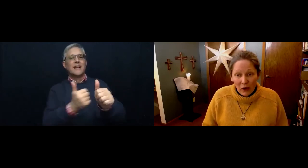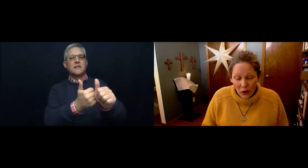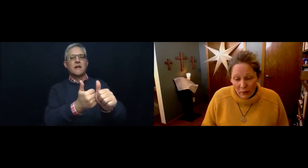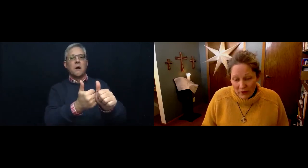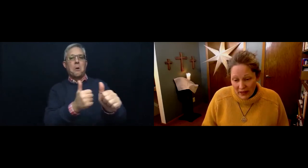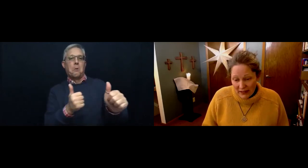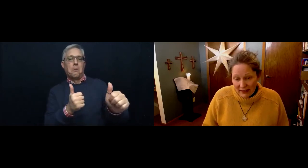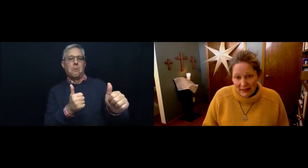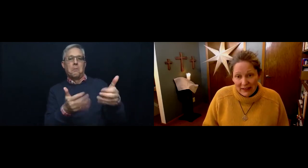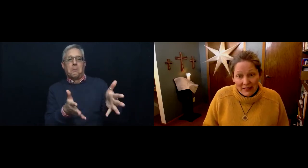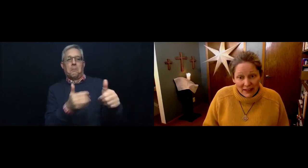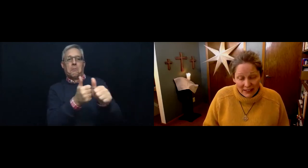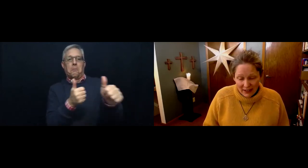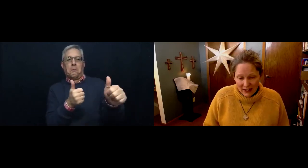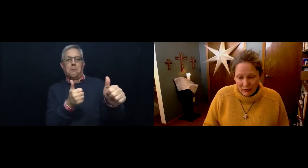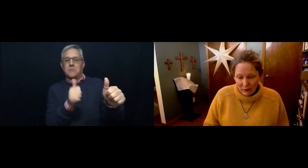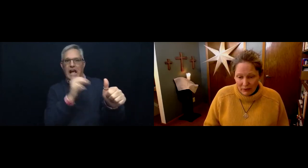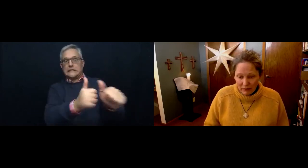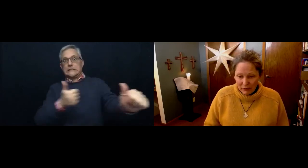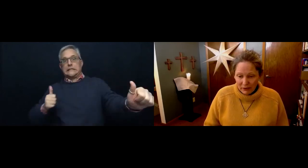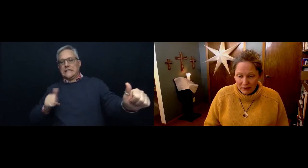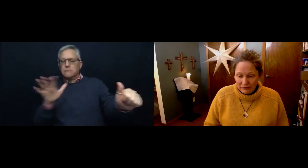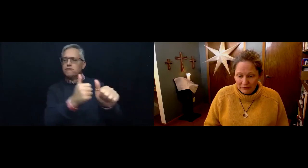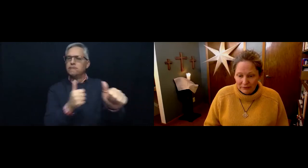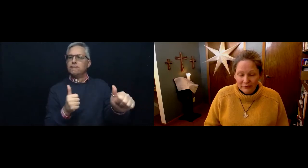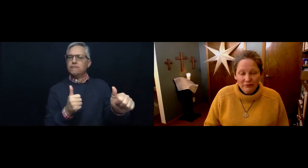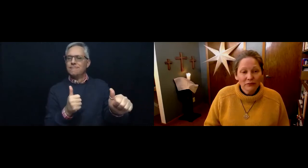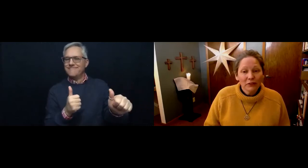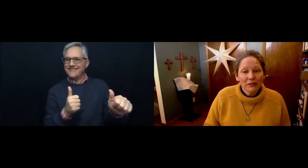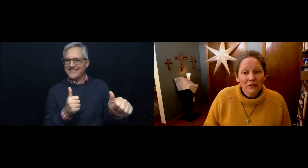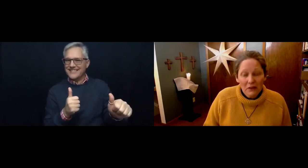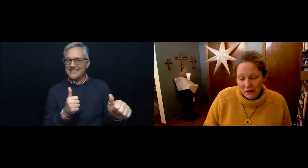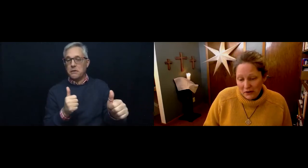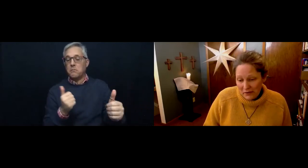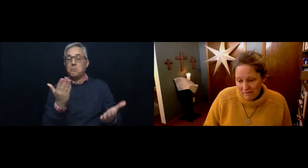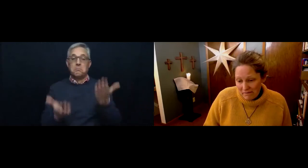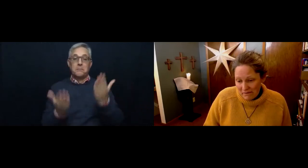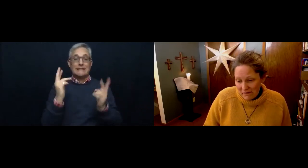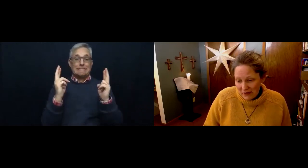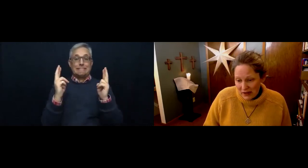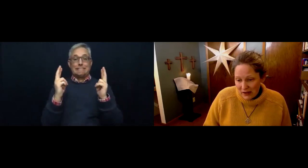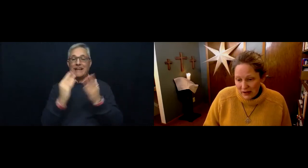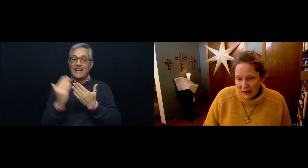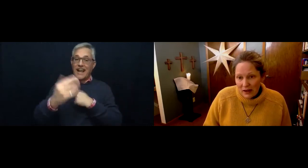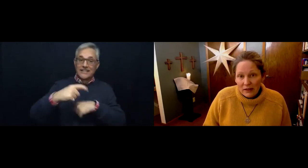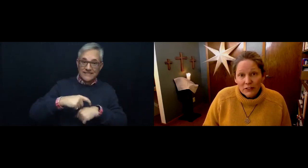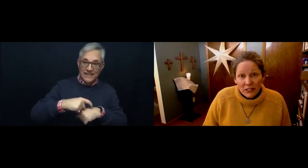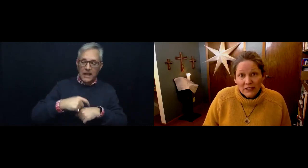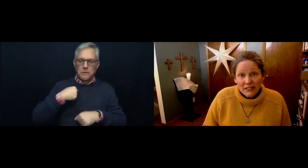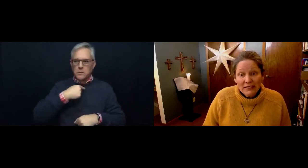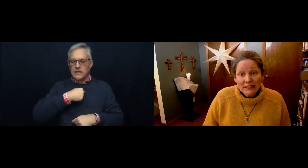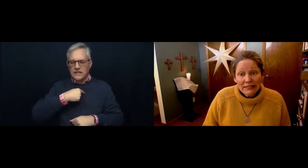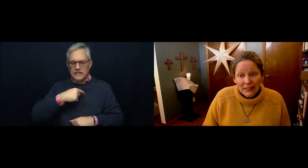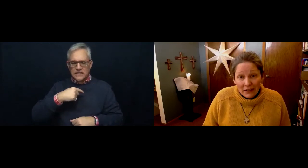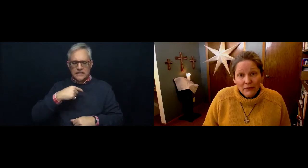We hope that this time we remember for a little longer that